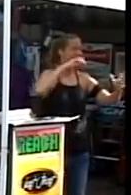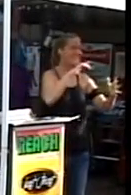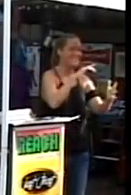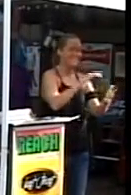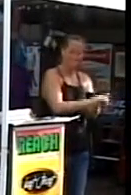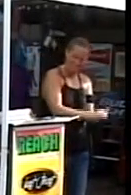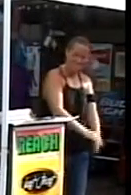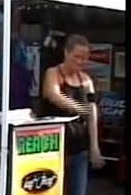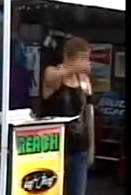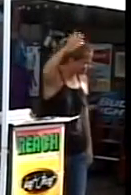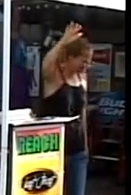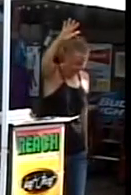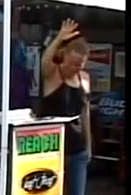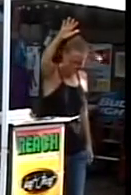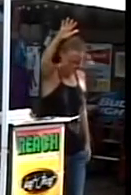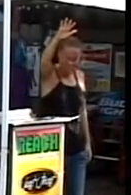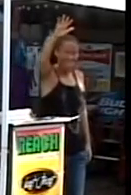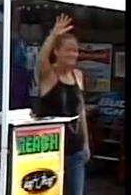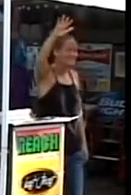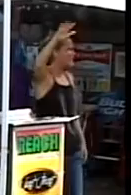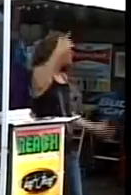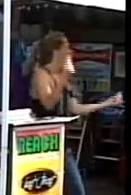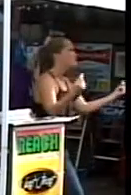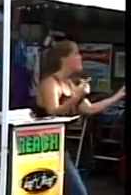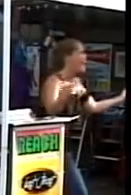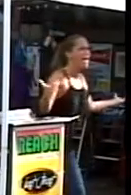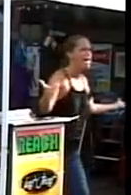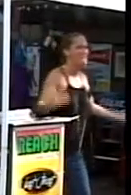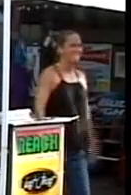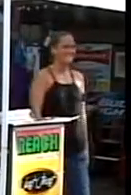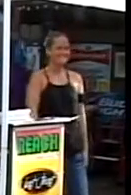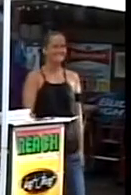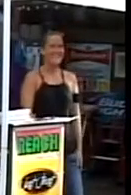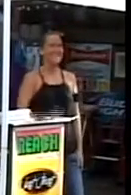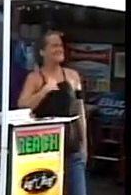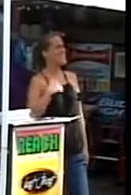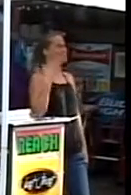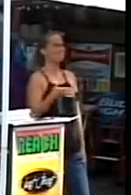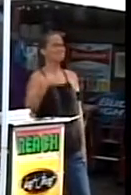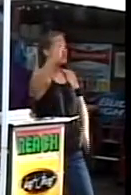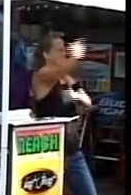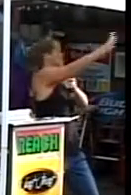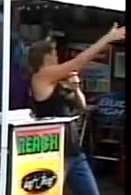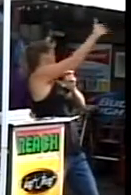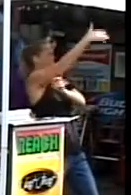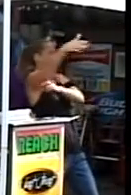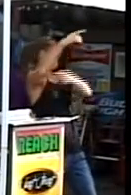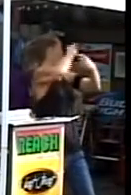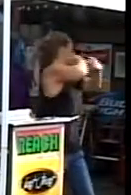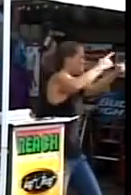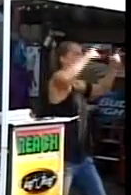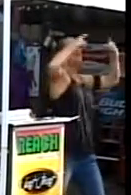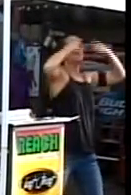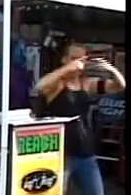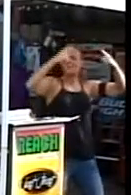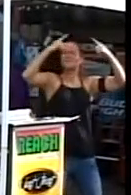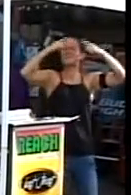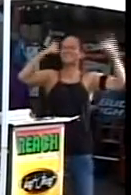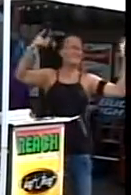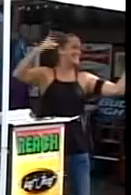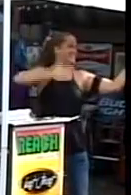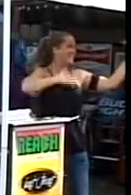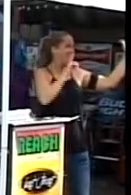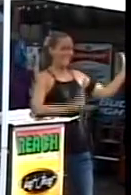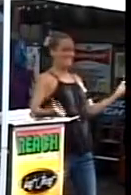Yeah. I believe. What you gonna do about it? I'll raise a banner.